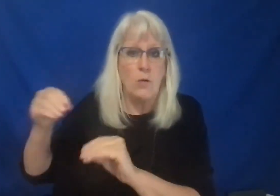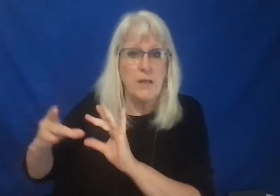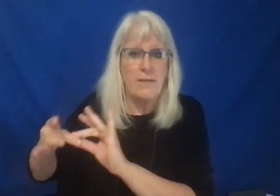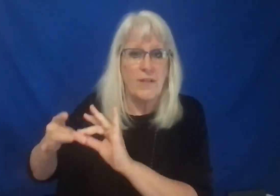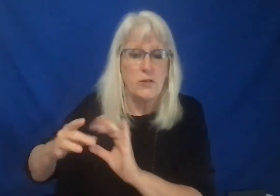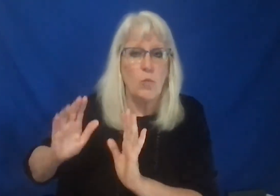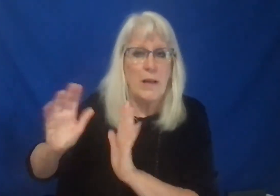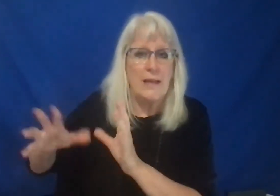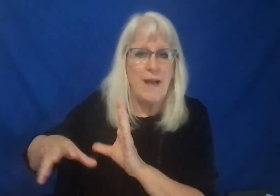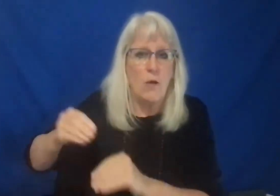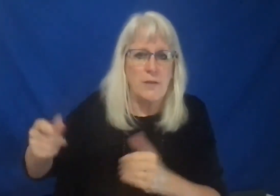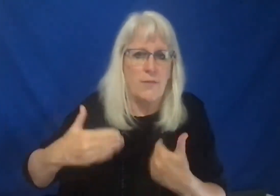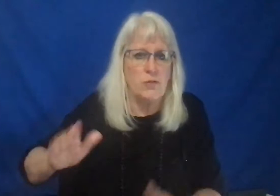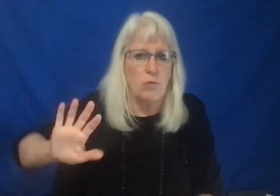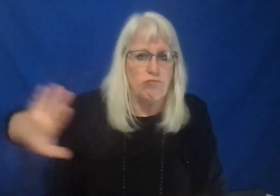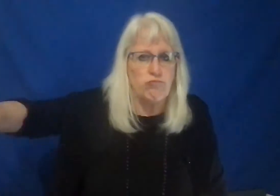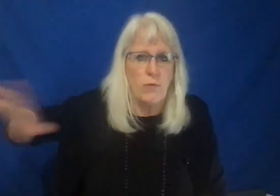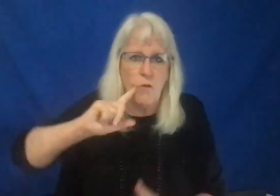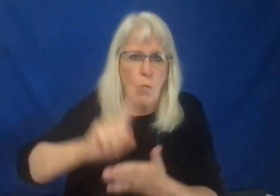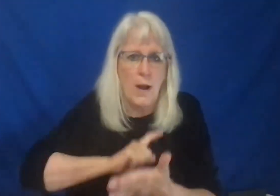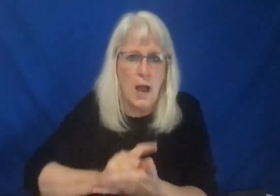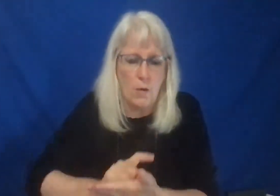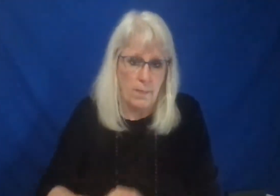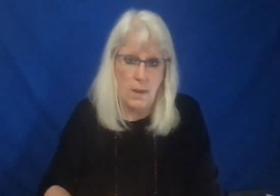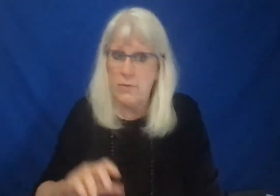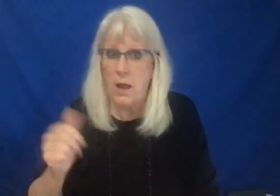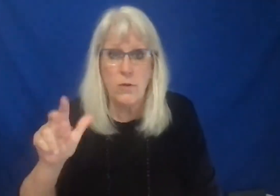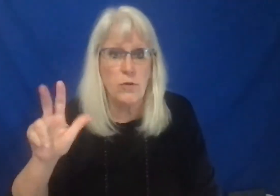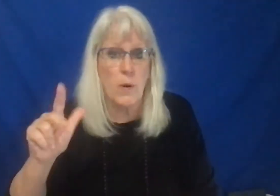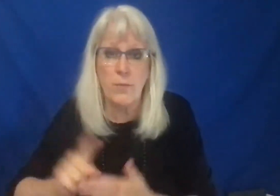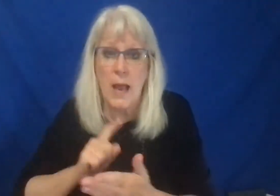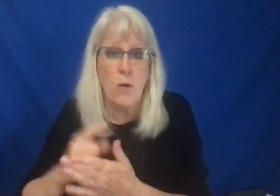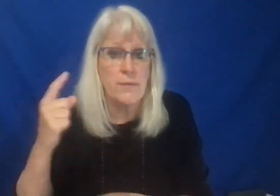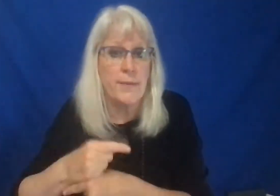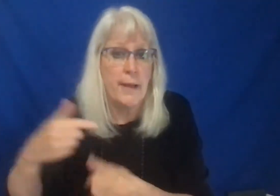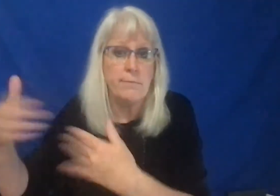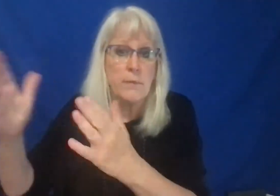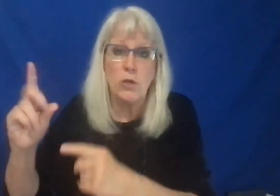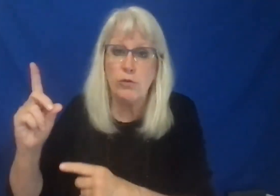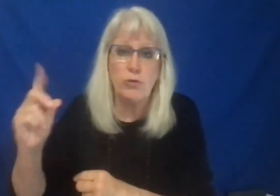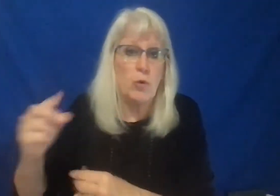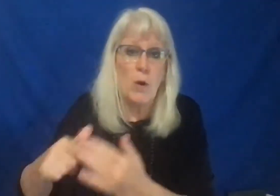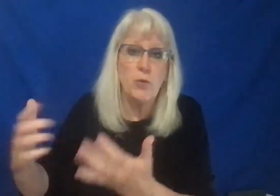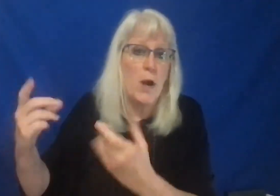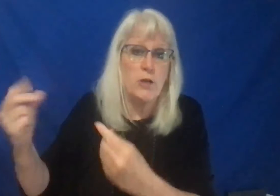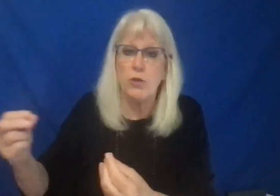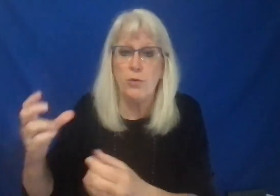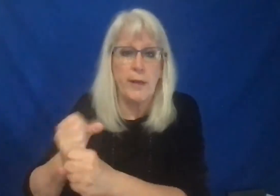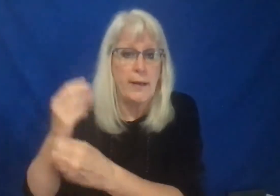of this room for this 1 hour. And the other 23 hours of the day, we're absolutely free to pursue the information and other